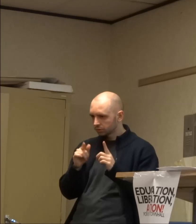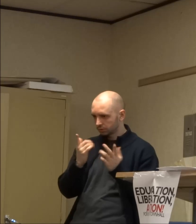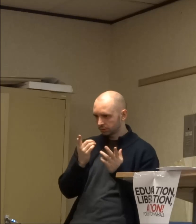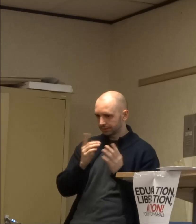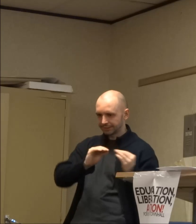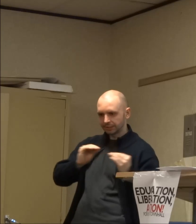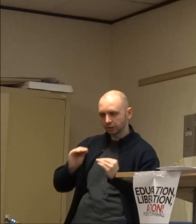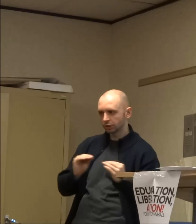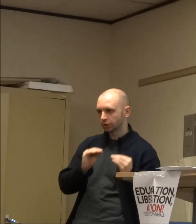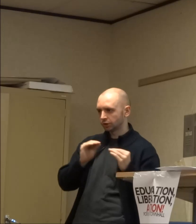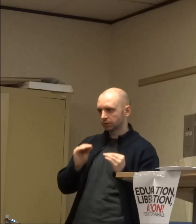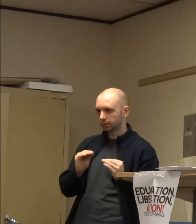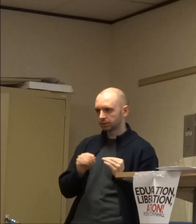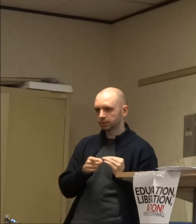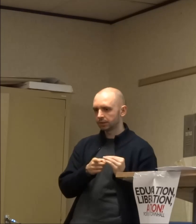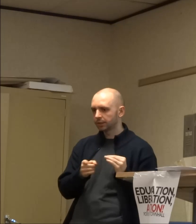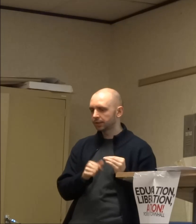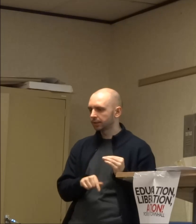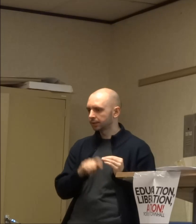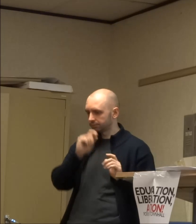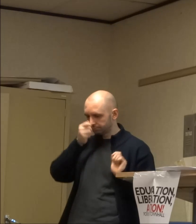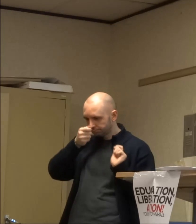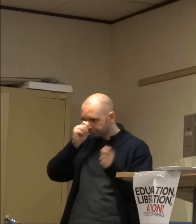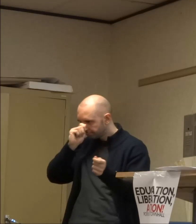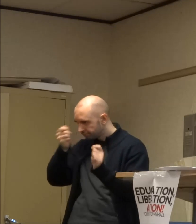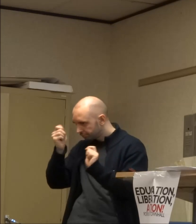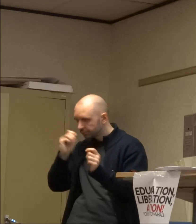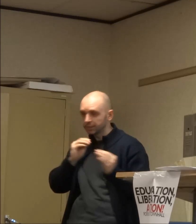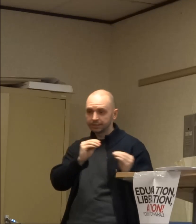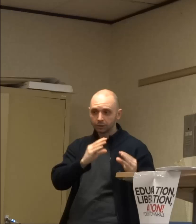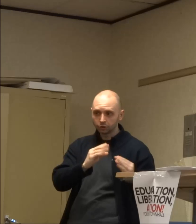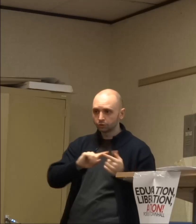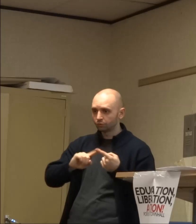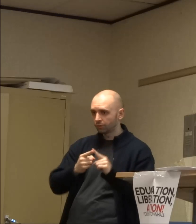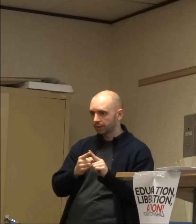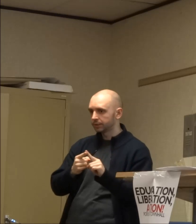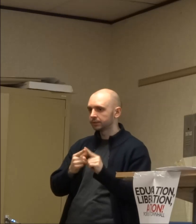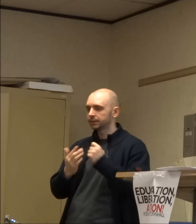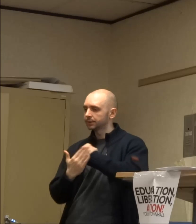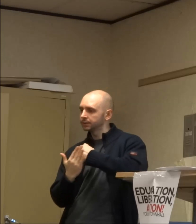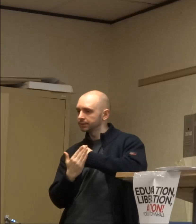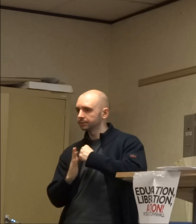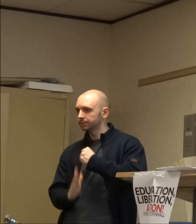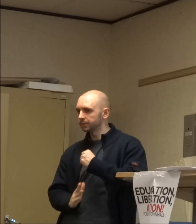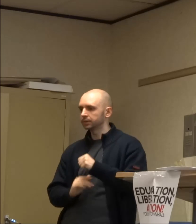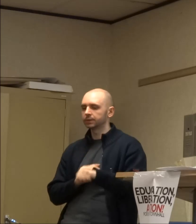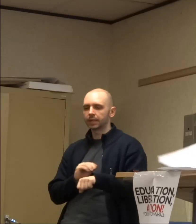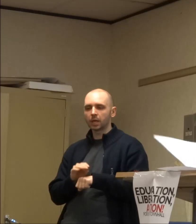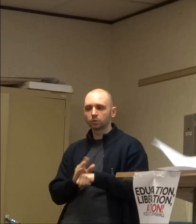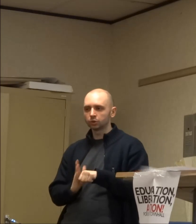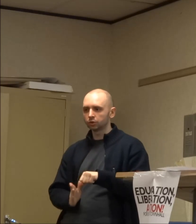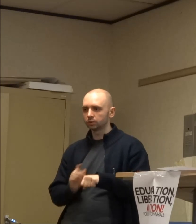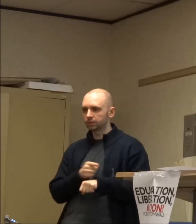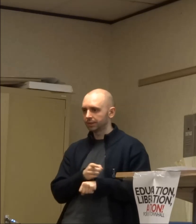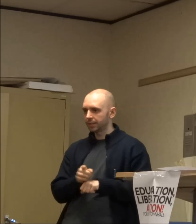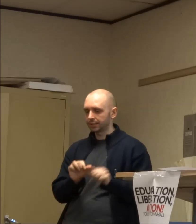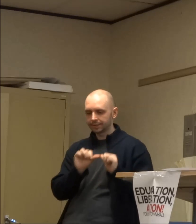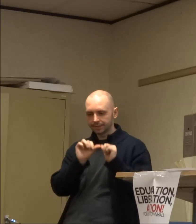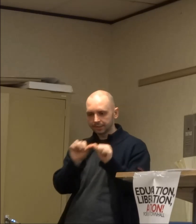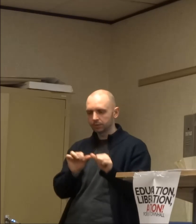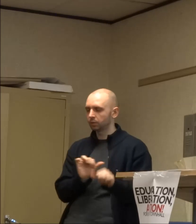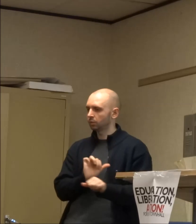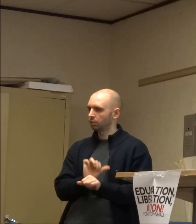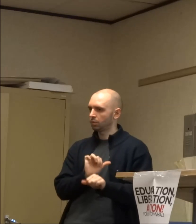They are our teachers, our friends, our academic advisors, and counselors, and they have continued to do this work despite being underpaid and overworked.